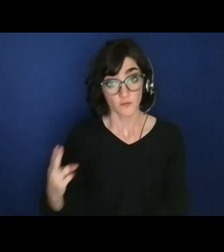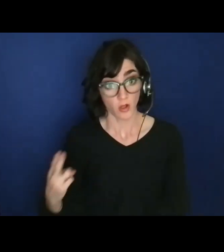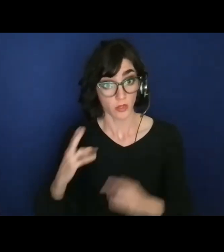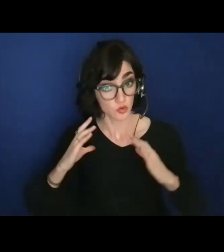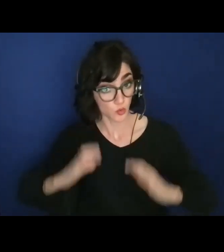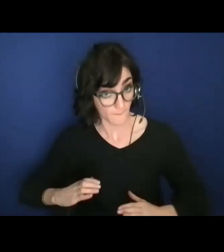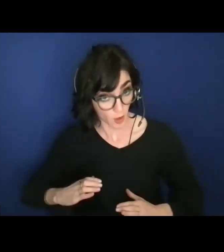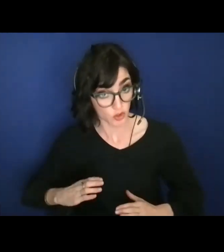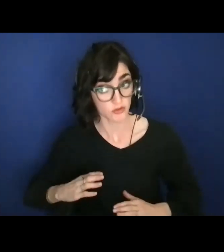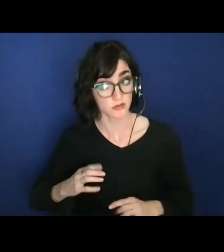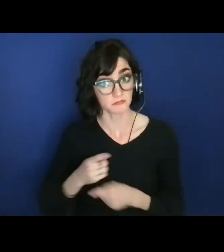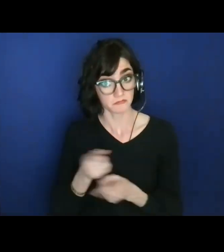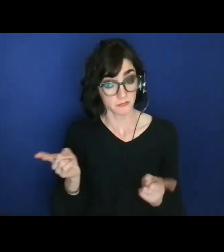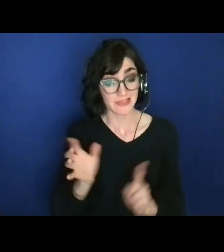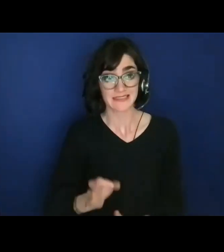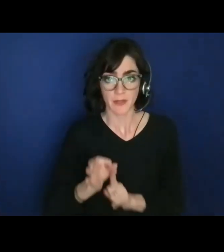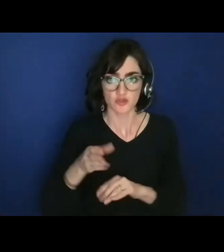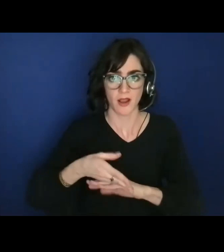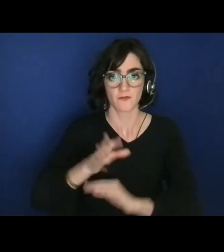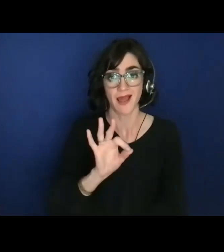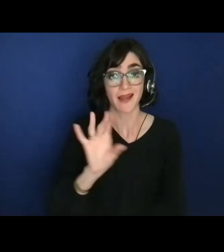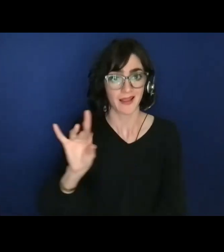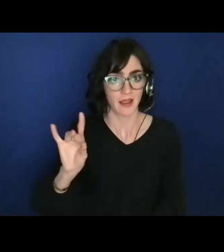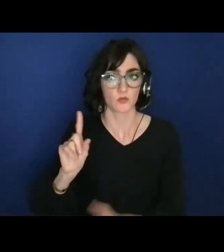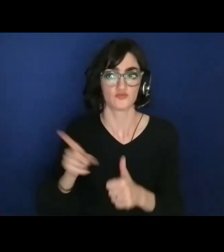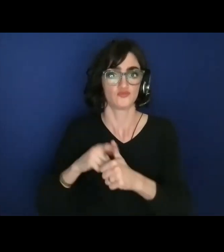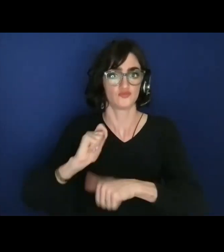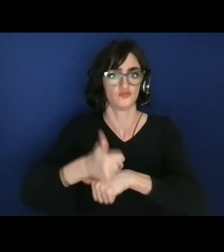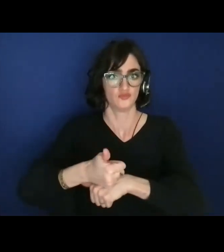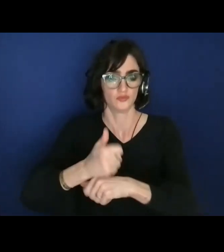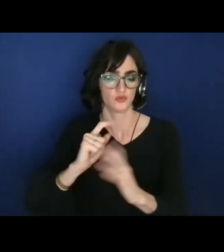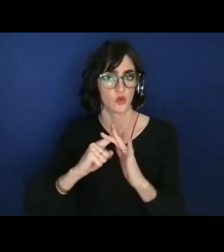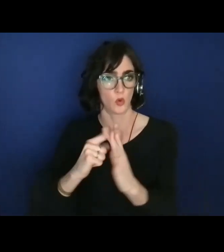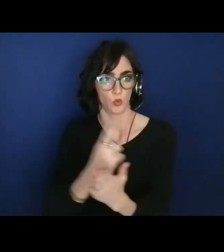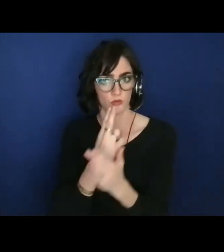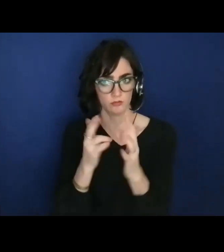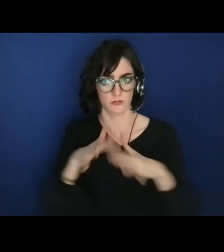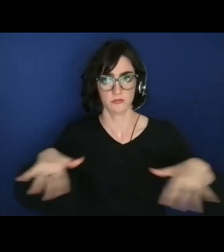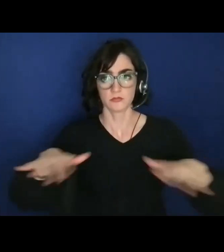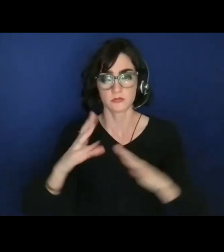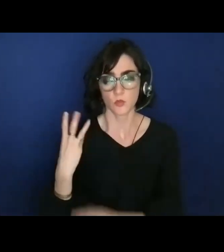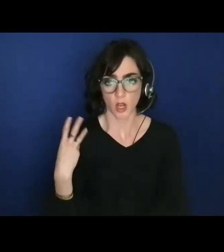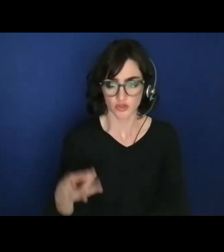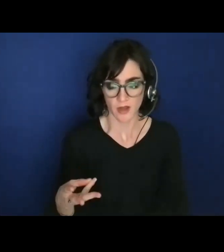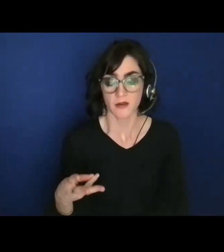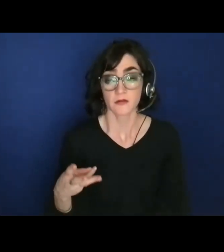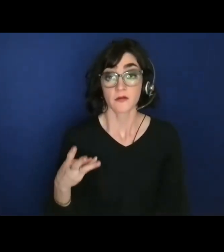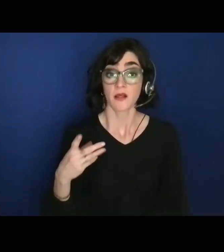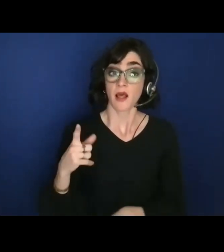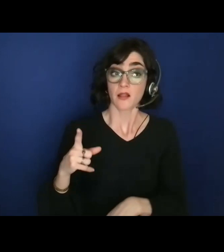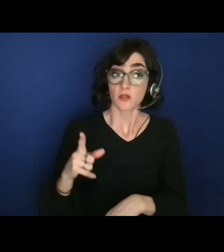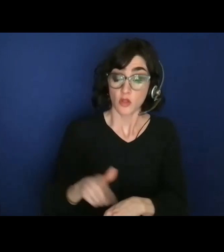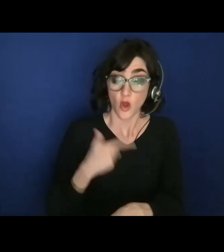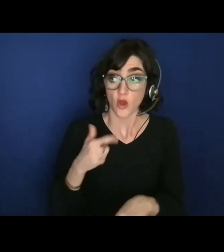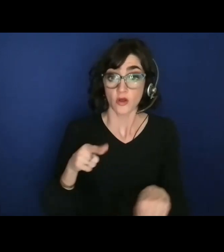consumers, especially after 988 was initially implemented, that as long as communities